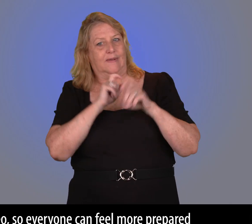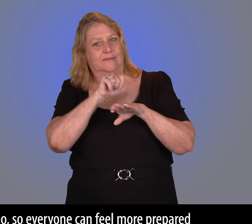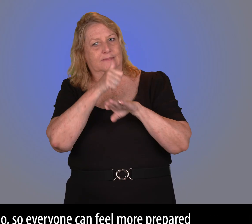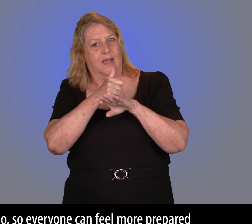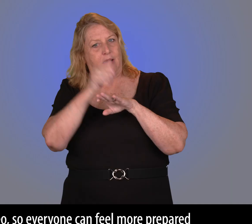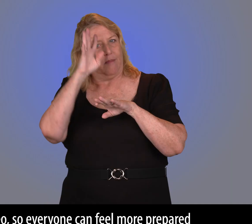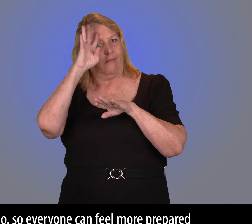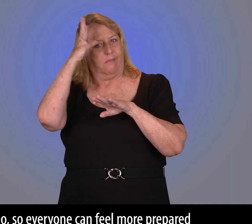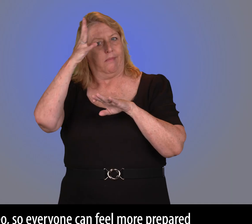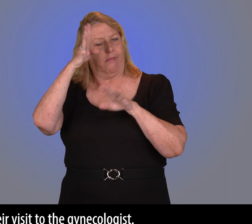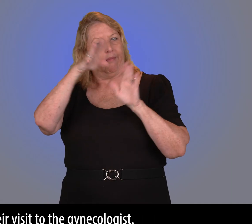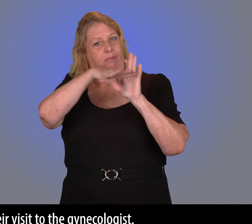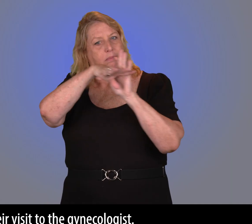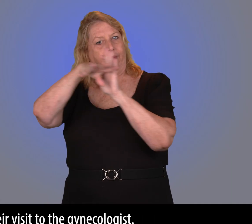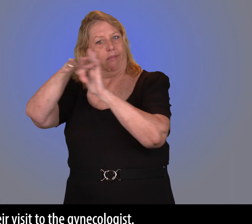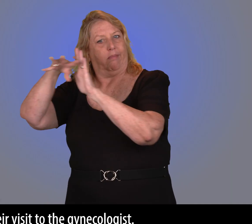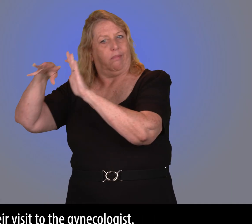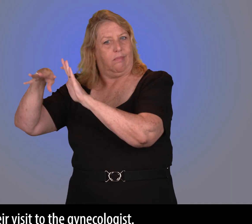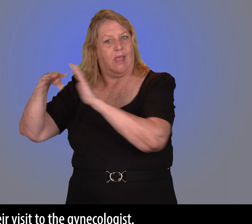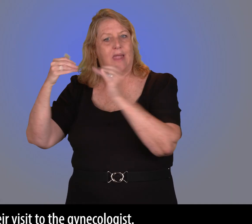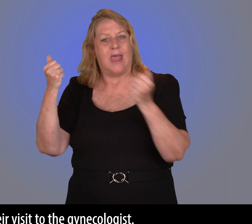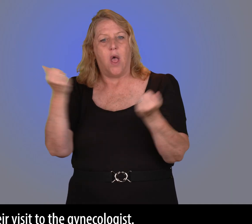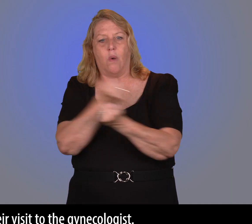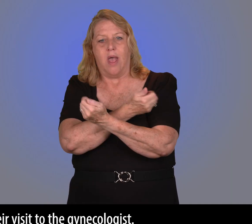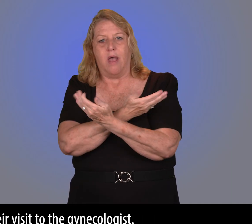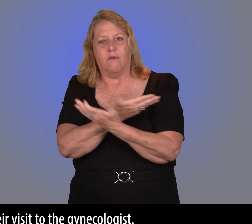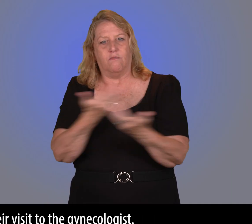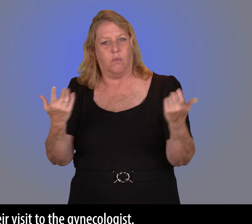more prepared for their visit to the gynecologist.